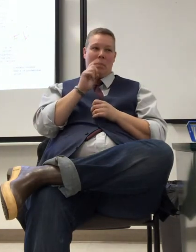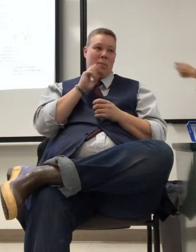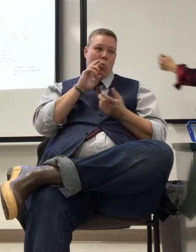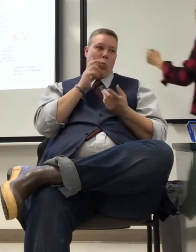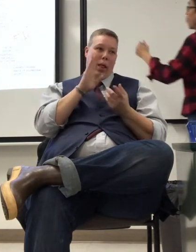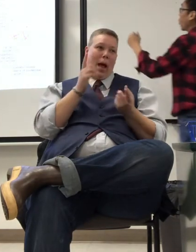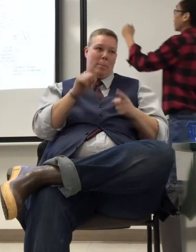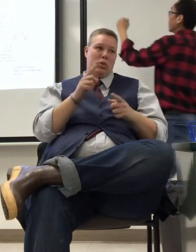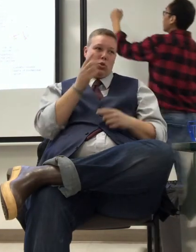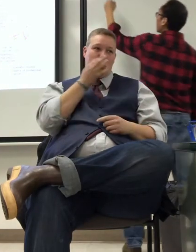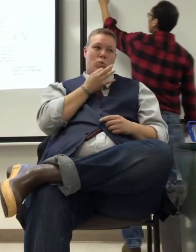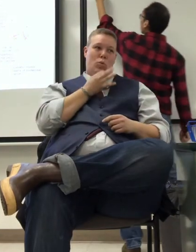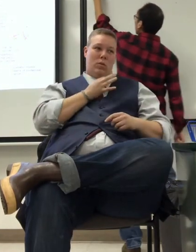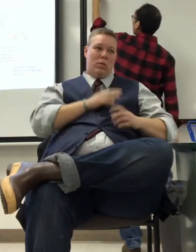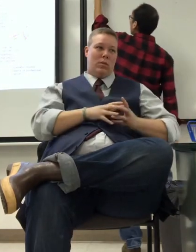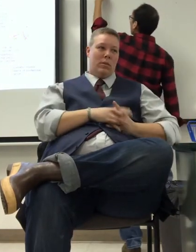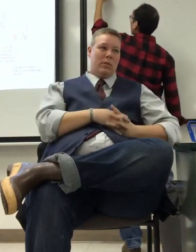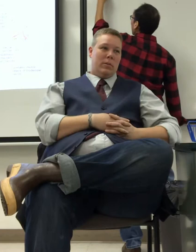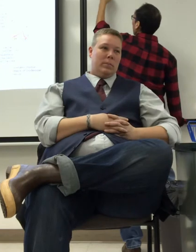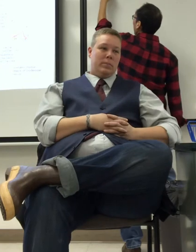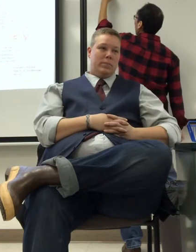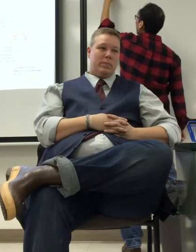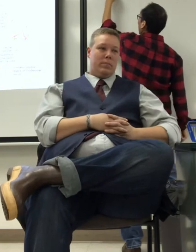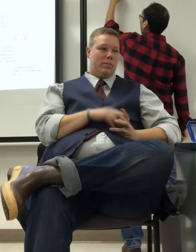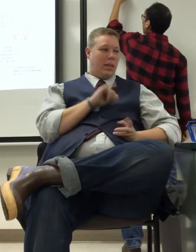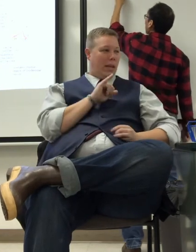All right, so void.